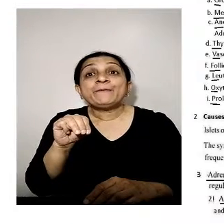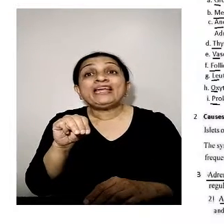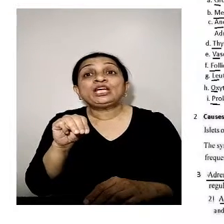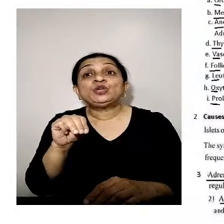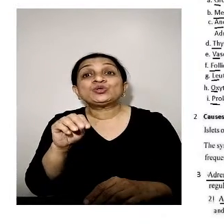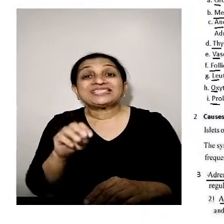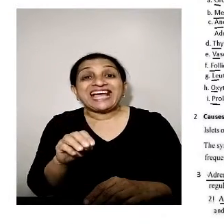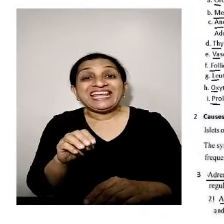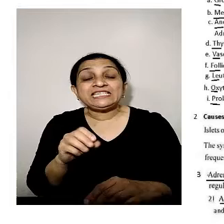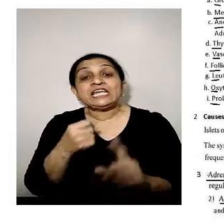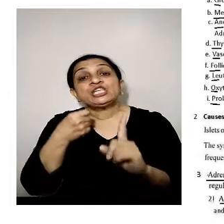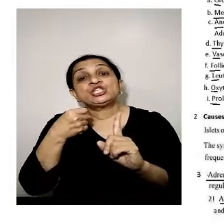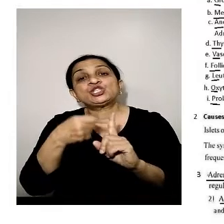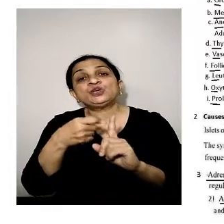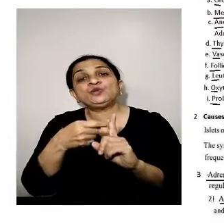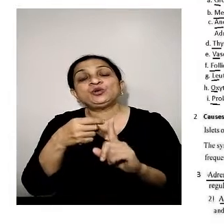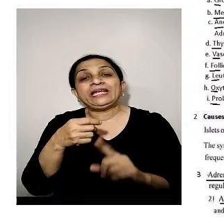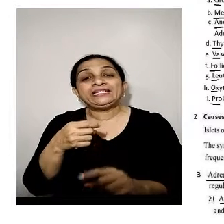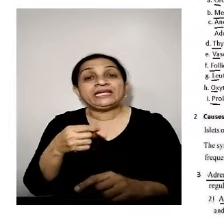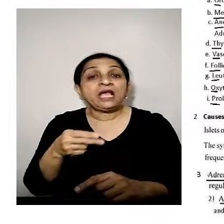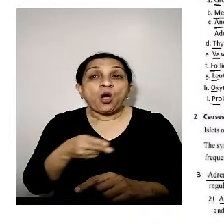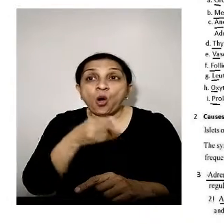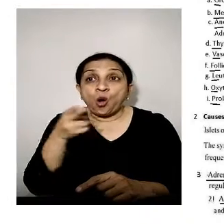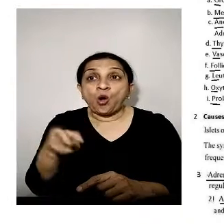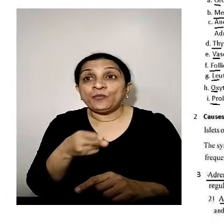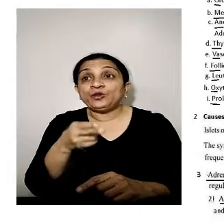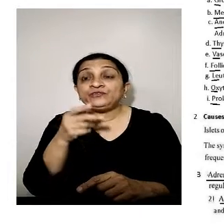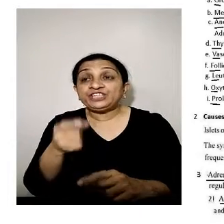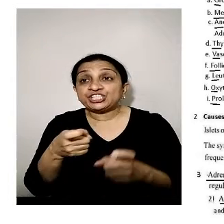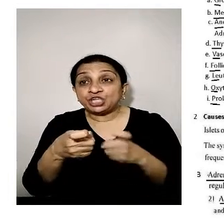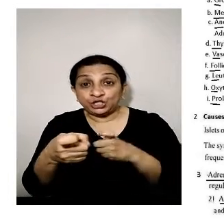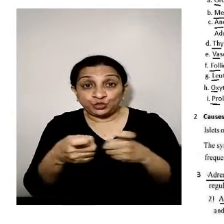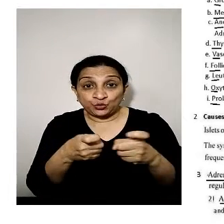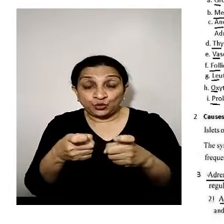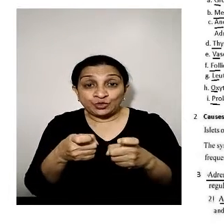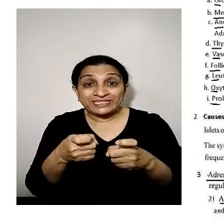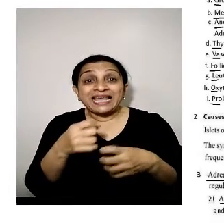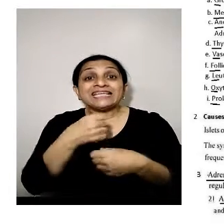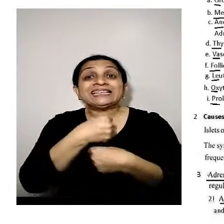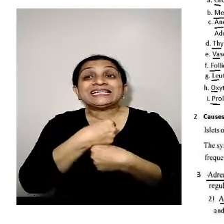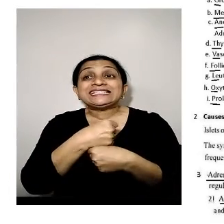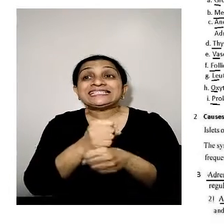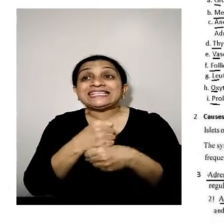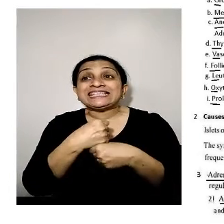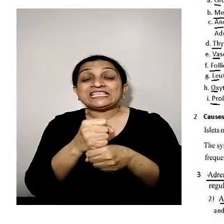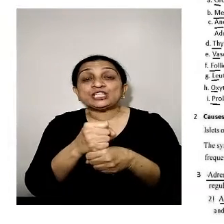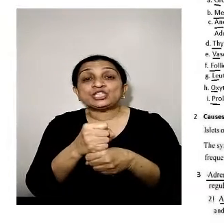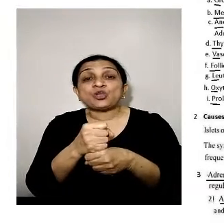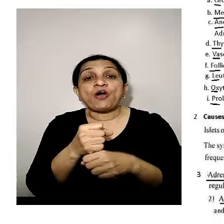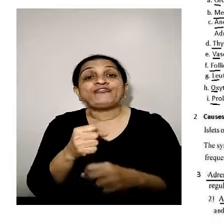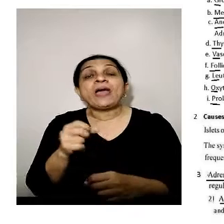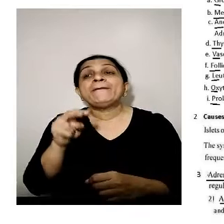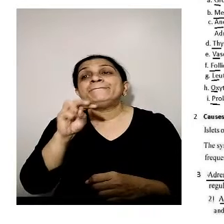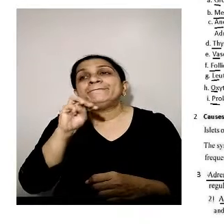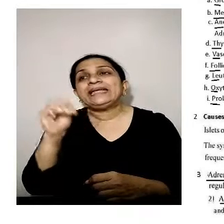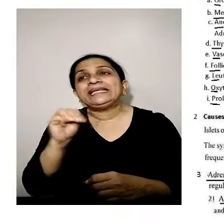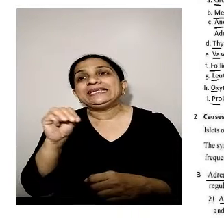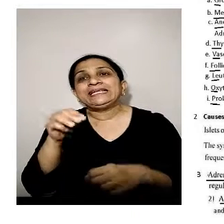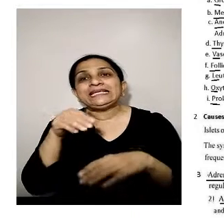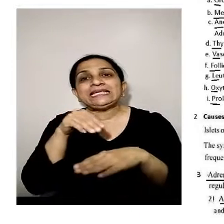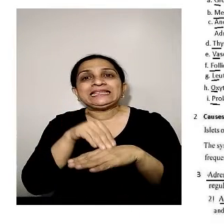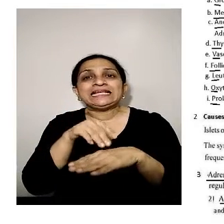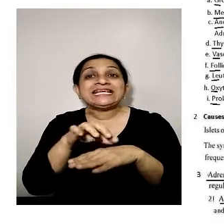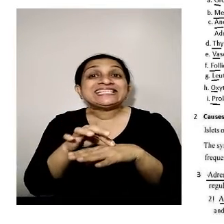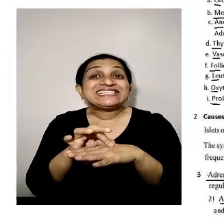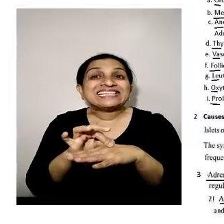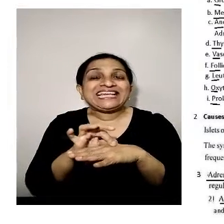the melanocyte stimulating hormone, which controls the synthesis of